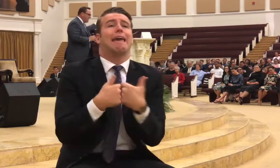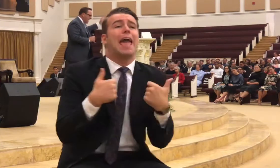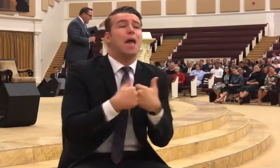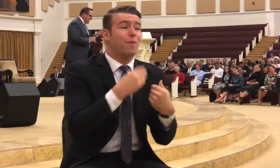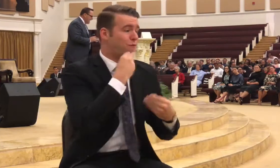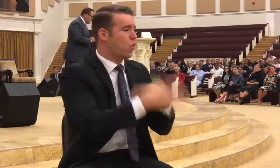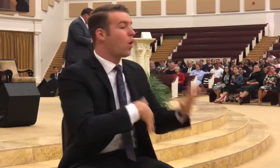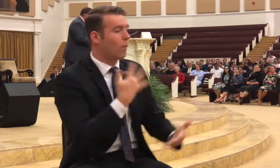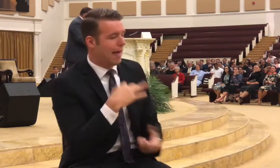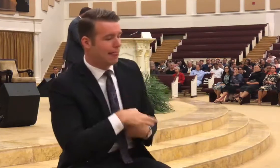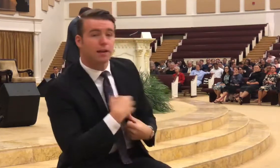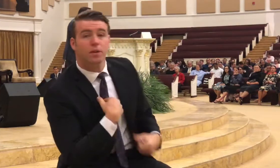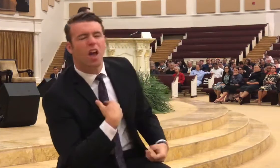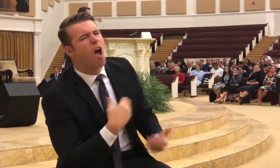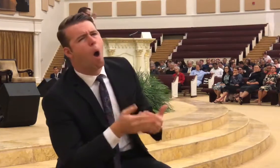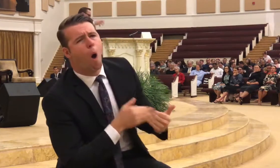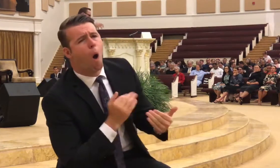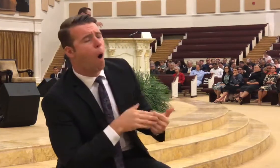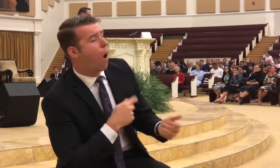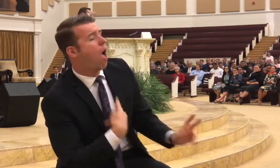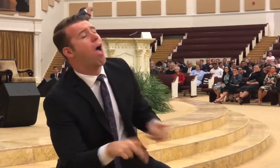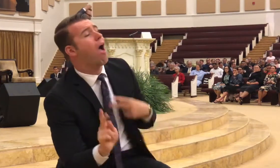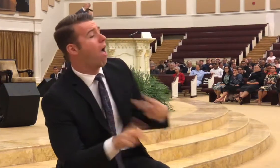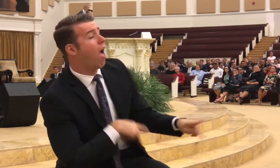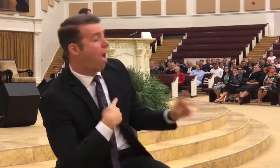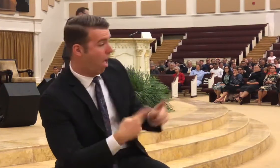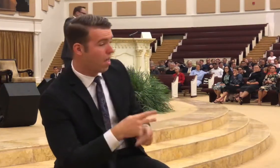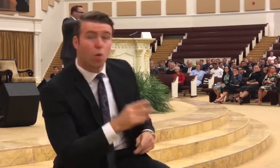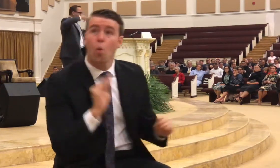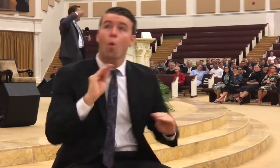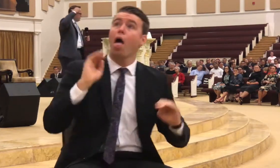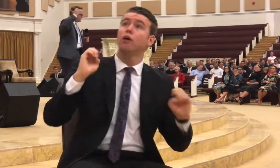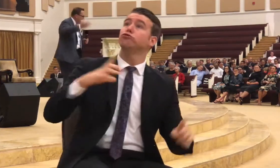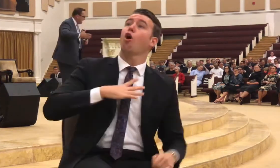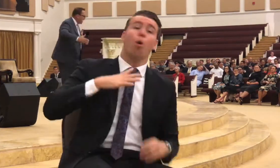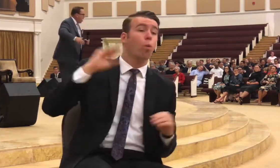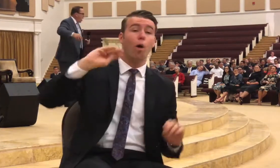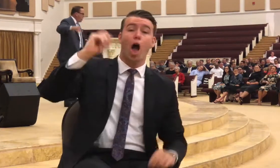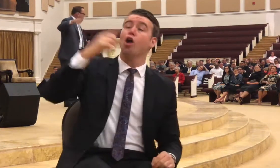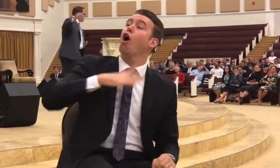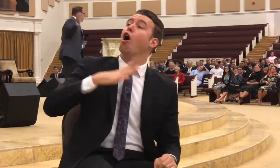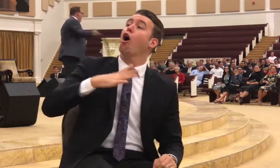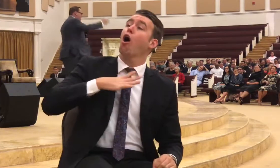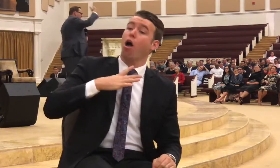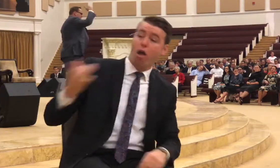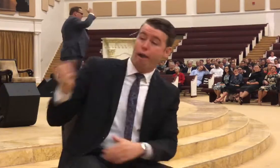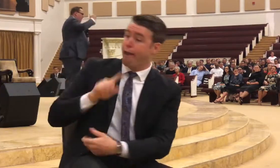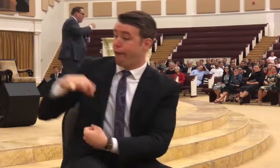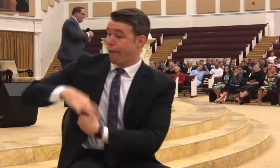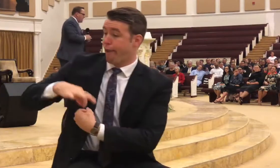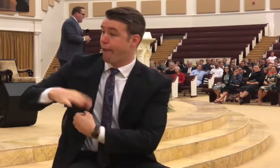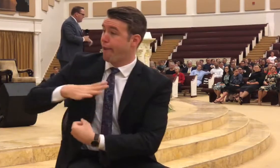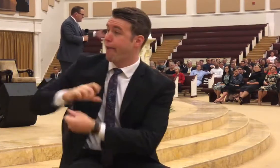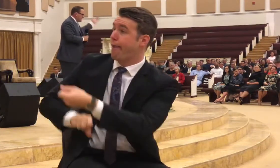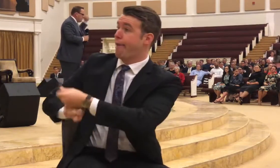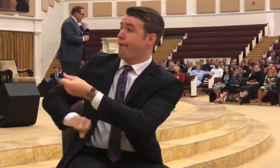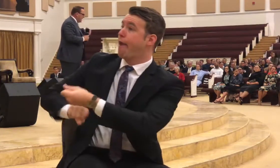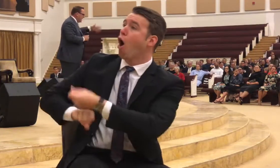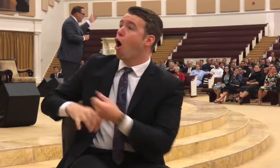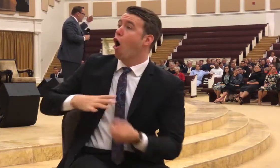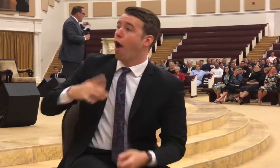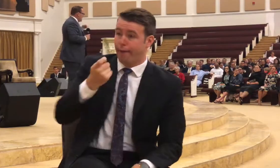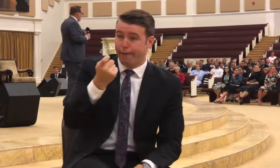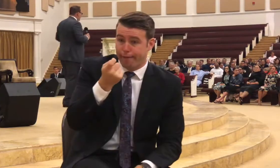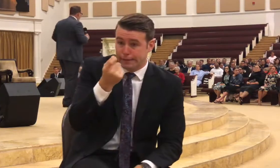food, and they got elected, and you watch as people with a lack of education, a lack of understanding are swept into the flow of, here, just give